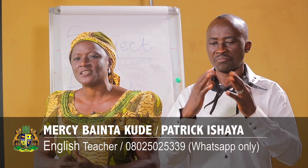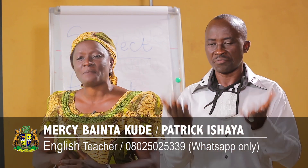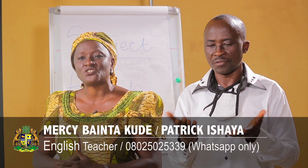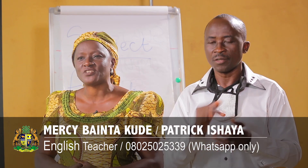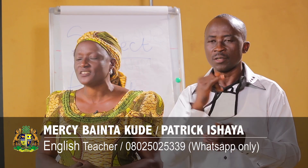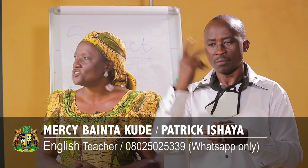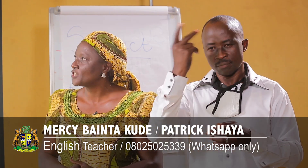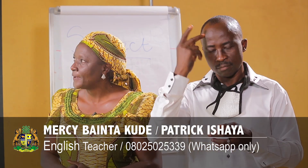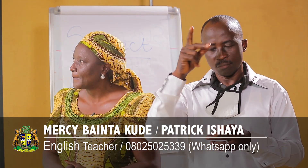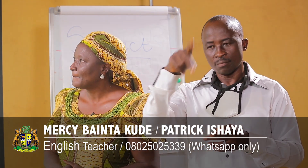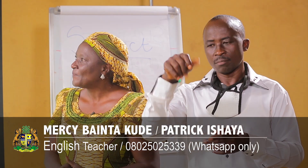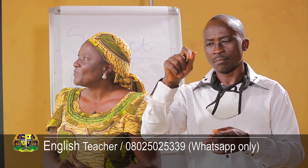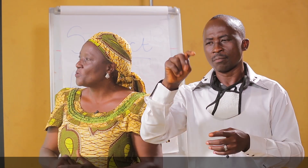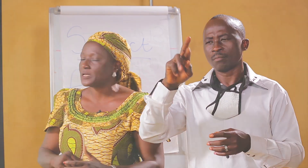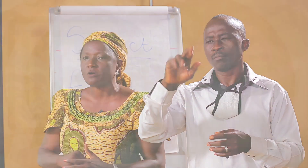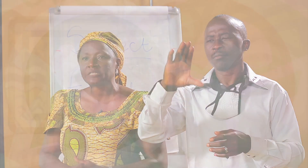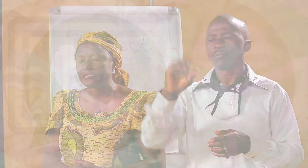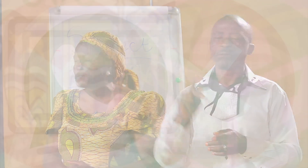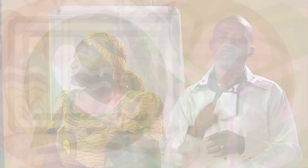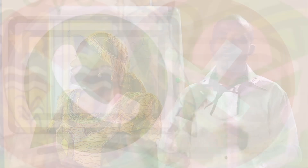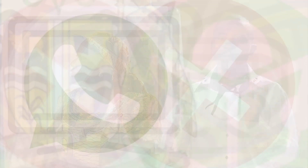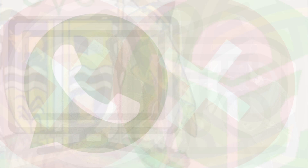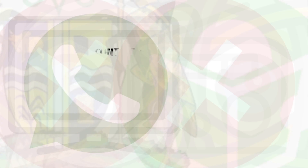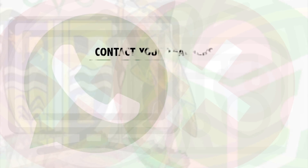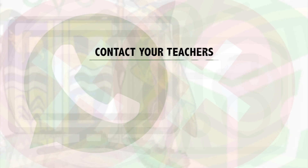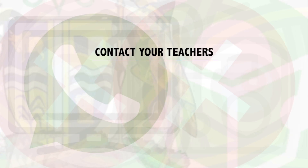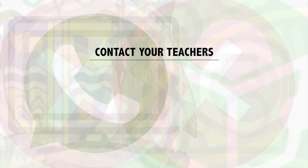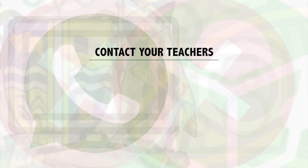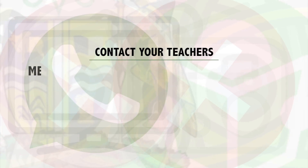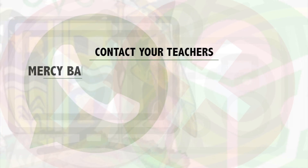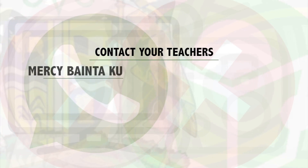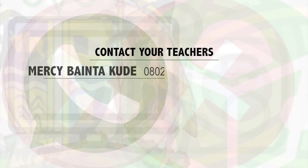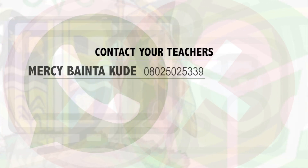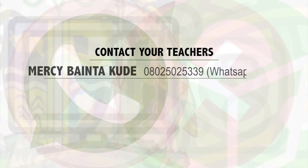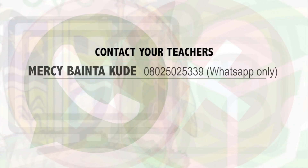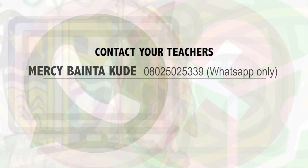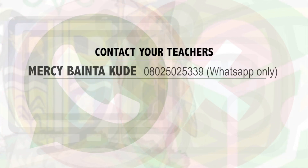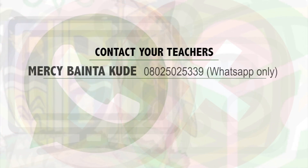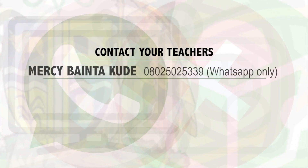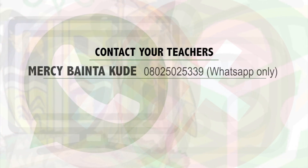me is Patrick Ishaya. You can contact me on 080